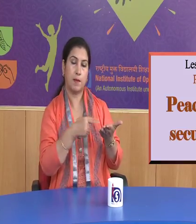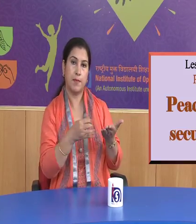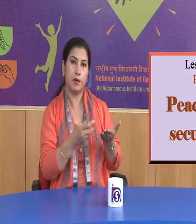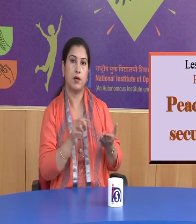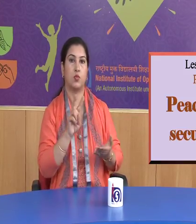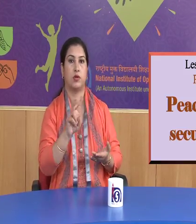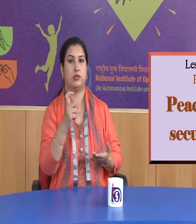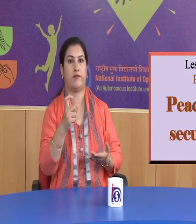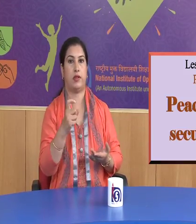27.